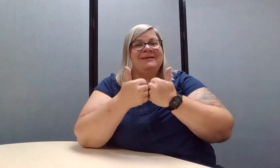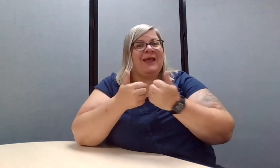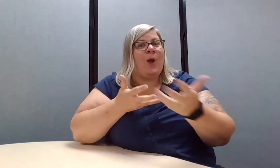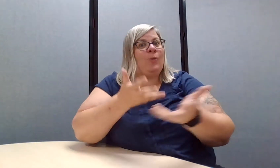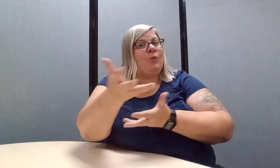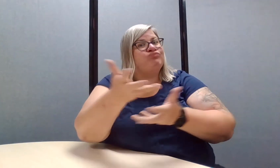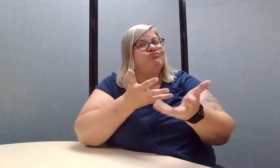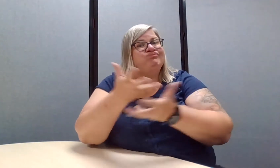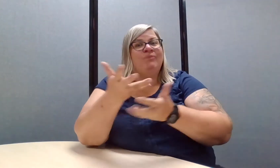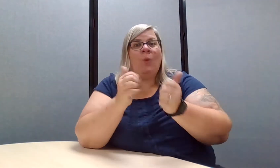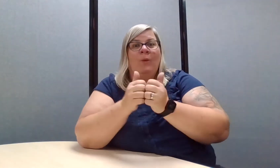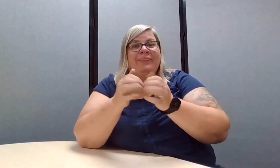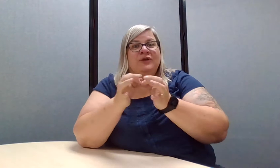words into English for you.